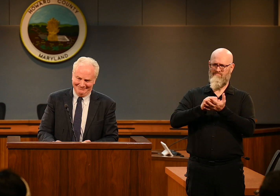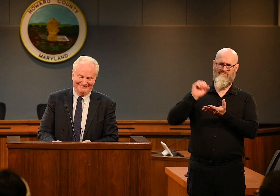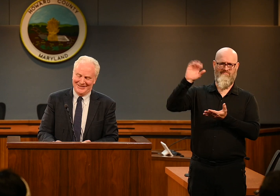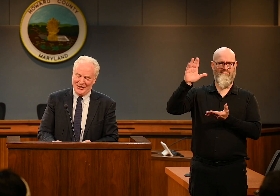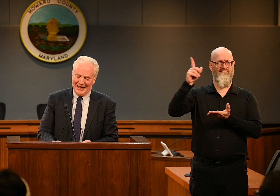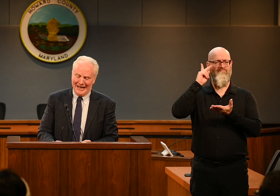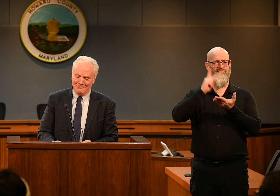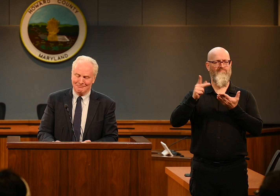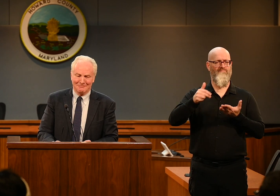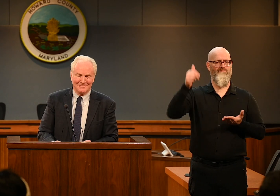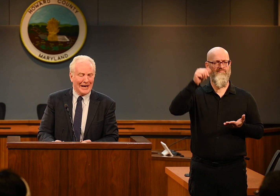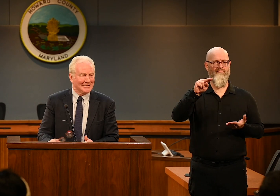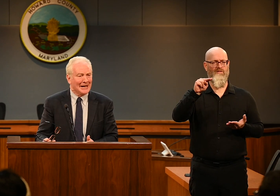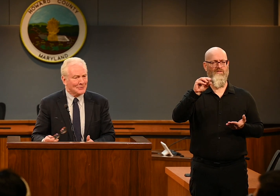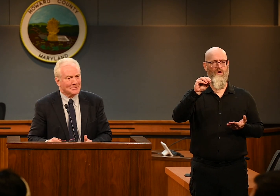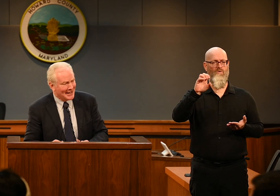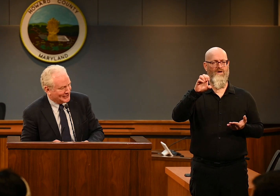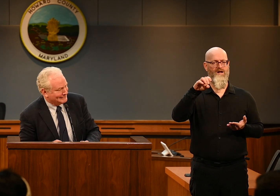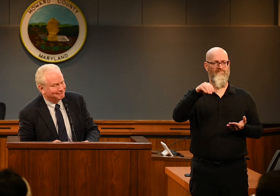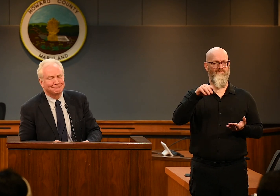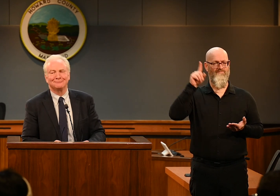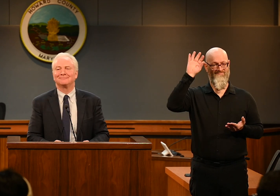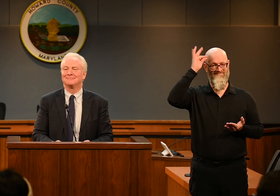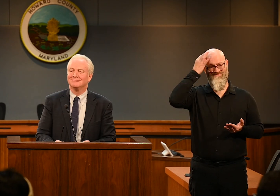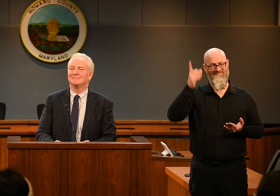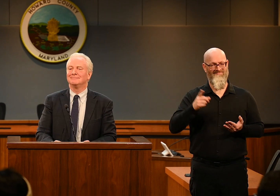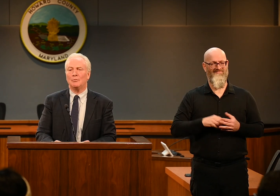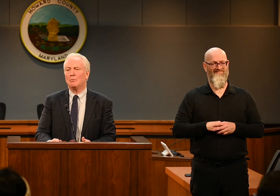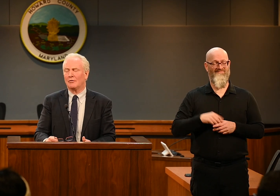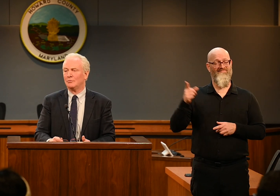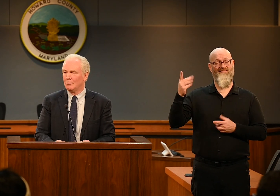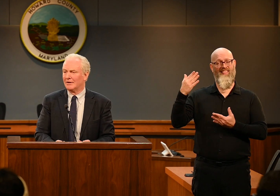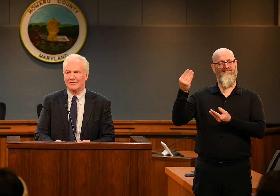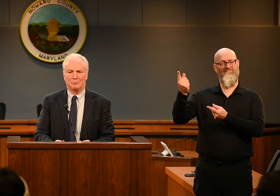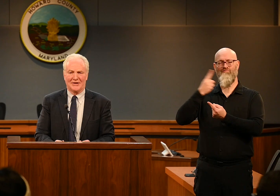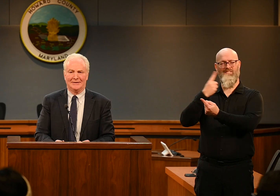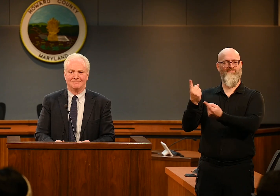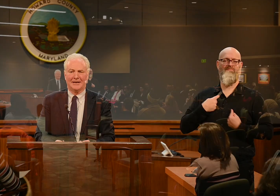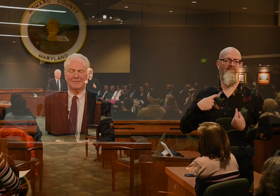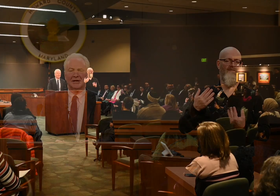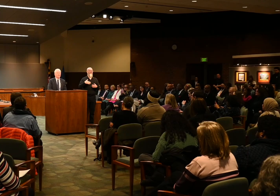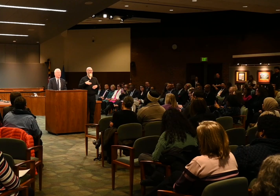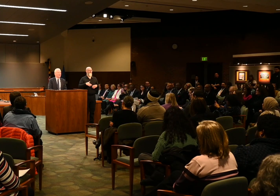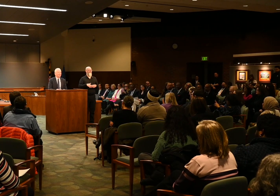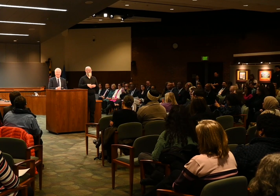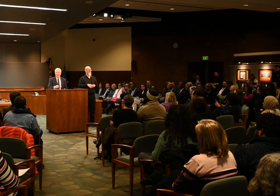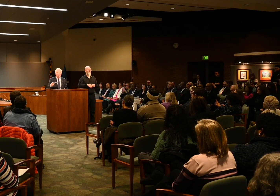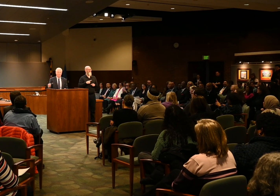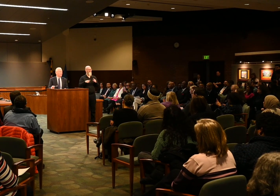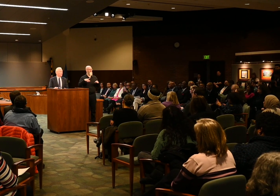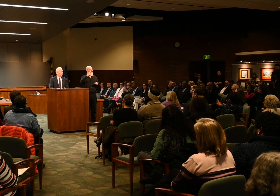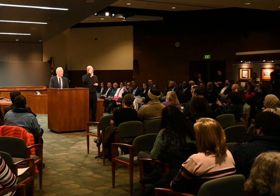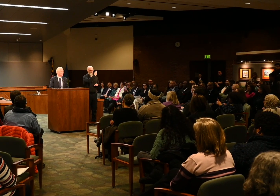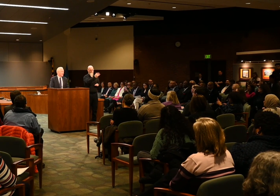Yeah. We haven't gotten a response yet, but we won't give up pressing, because like